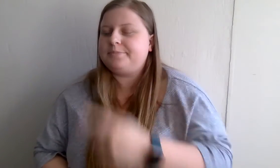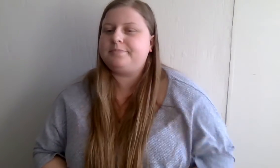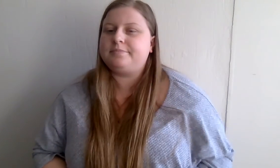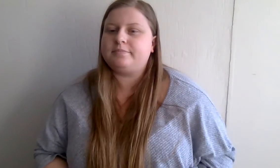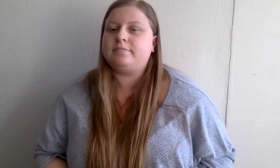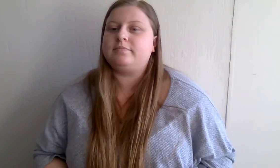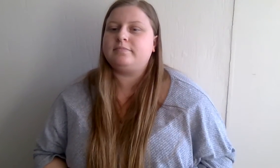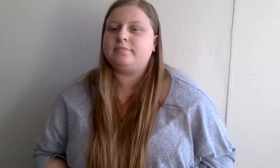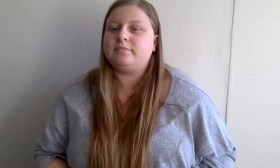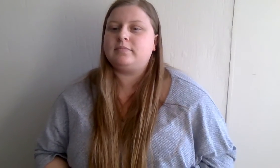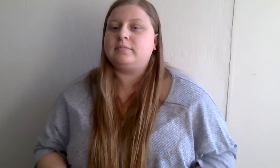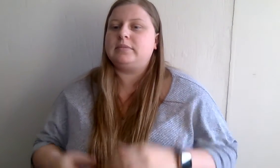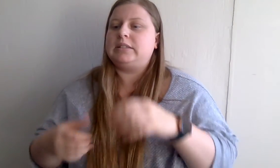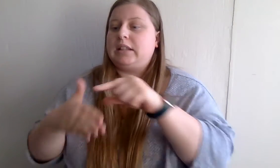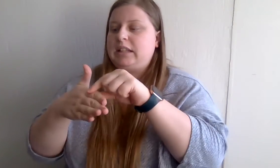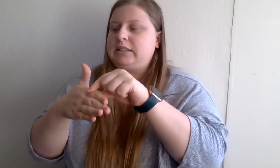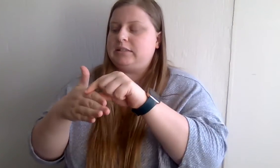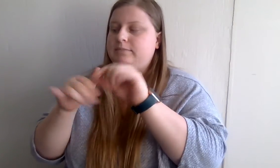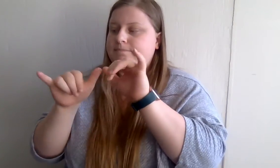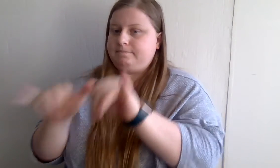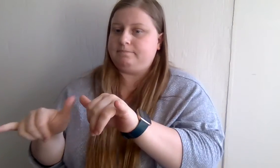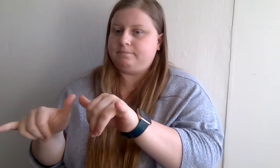You could respond, "You want candy."